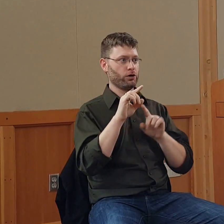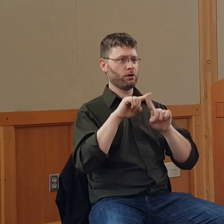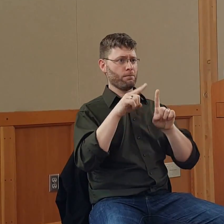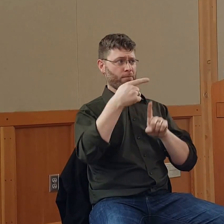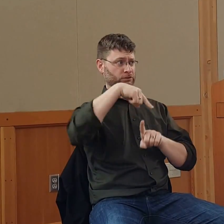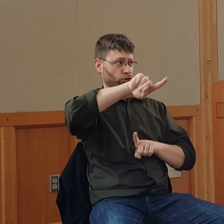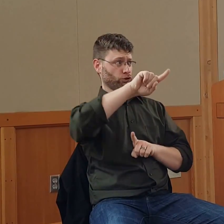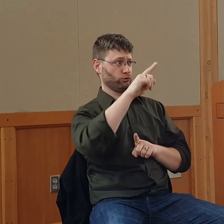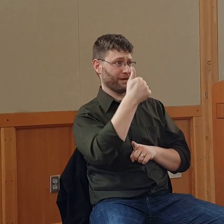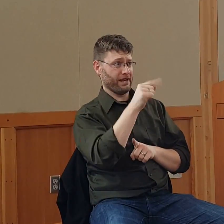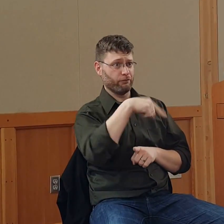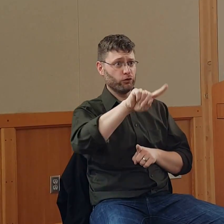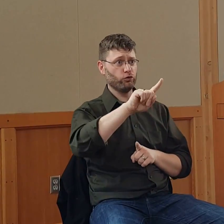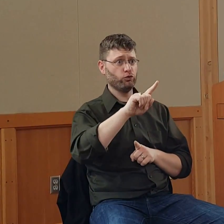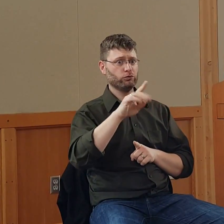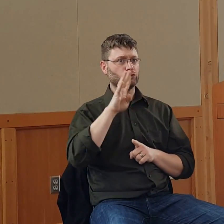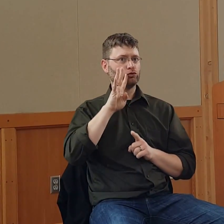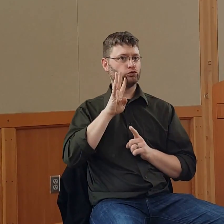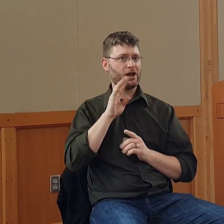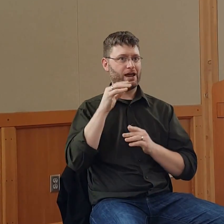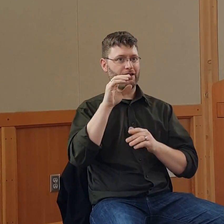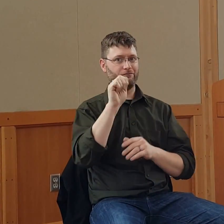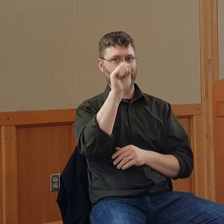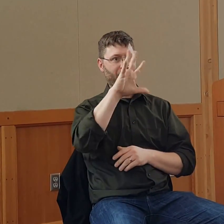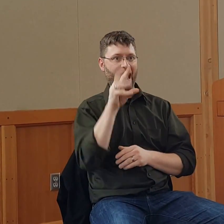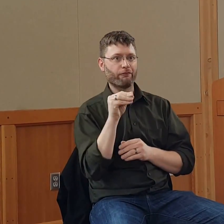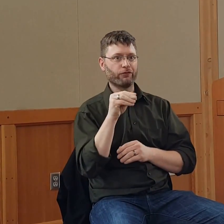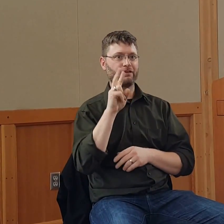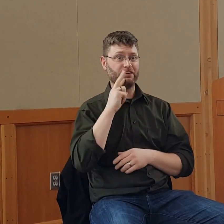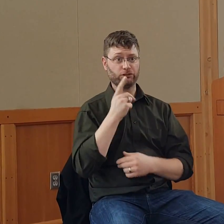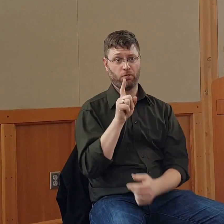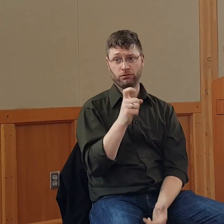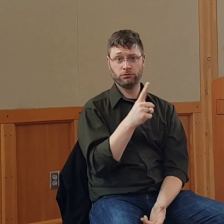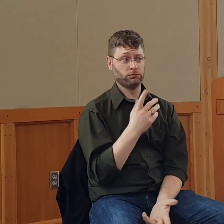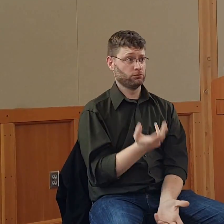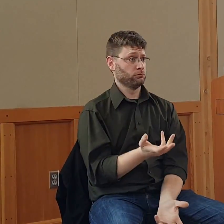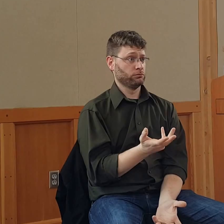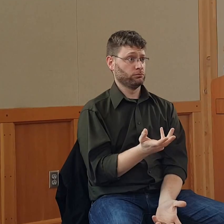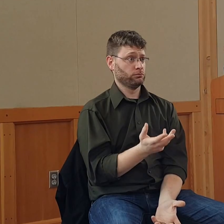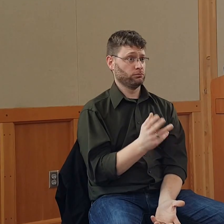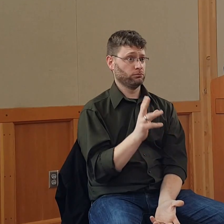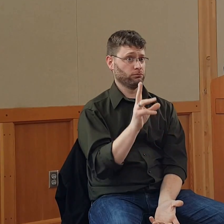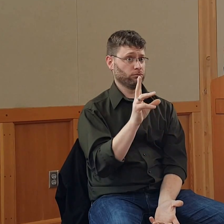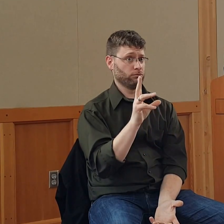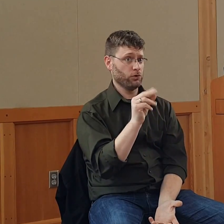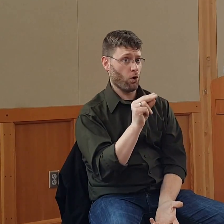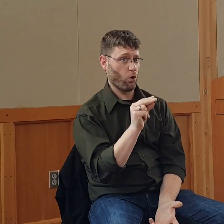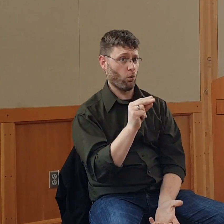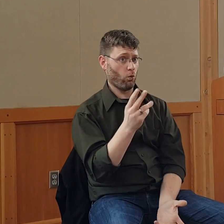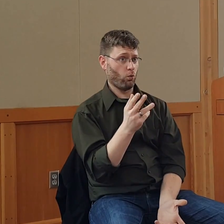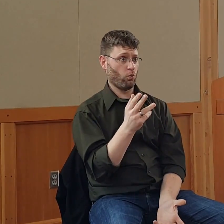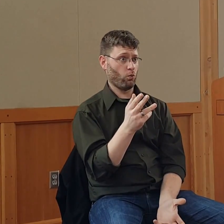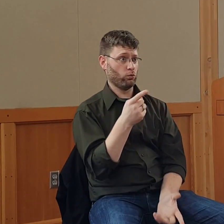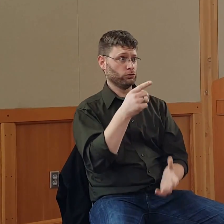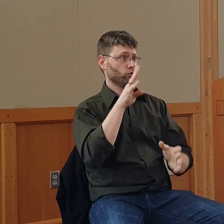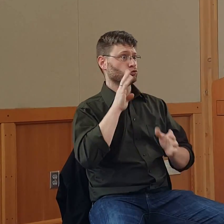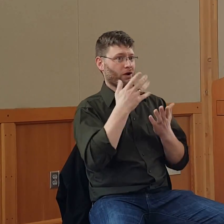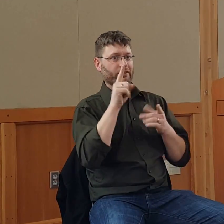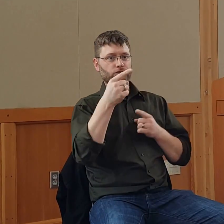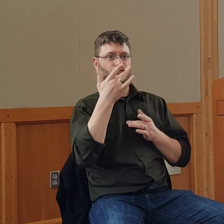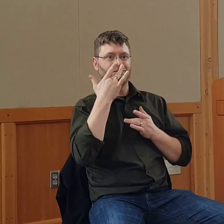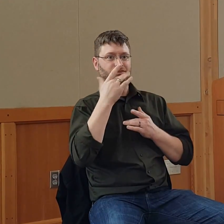vegetables that we've never had before, or meat that we only crave what we once had. We crave what we're familiar with. So it's a matter of finding